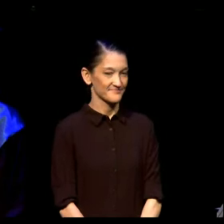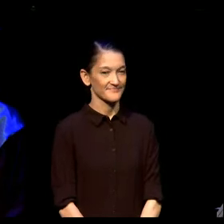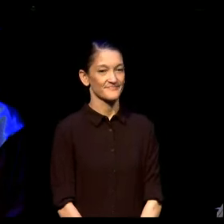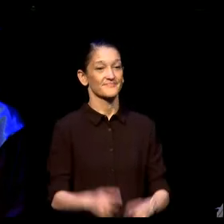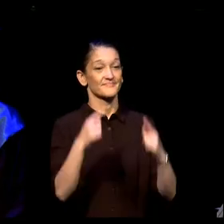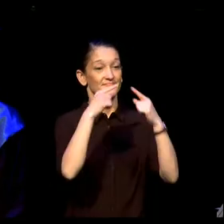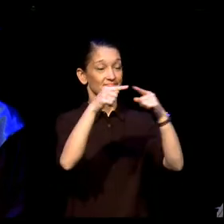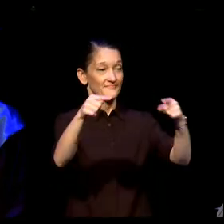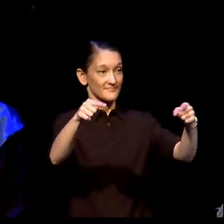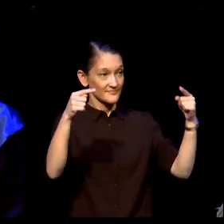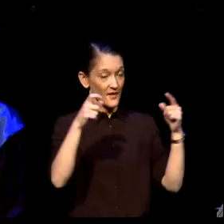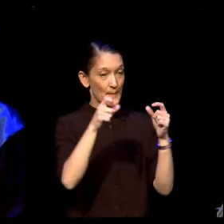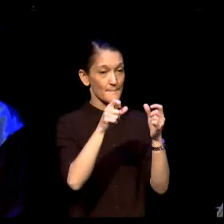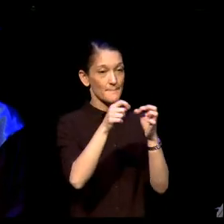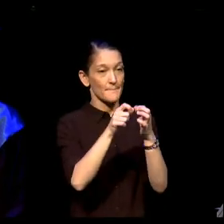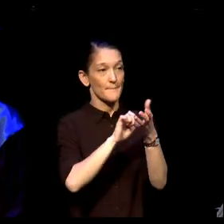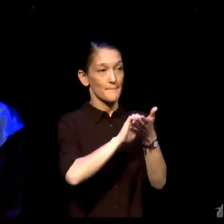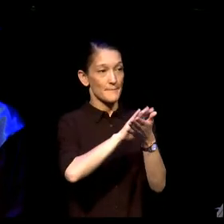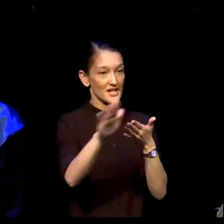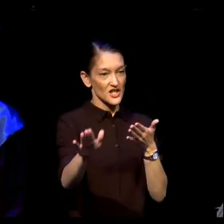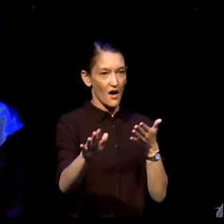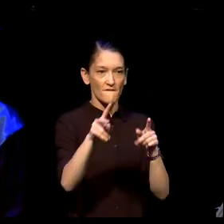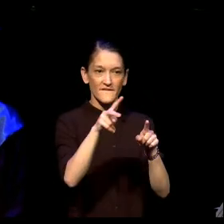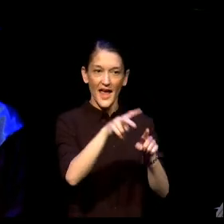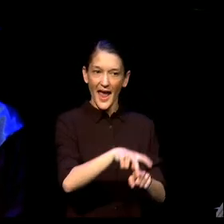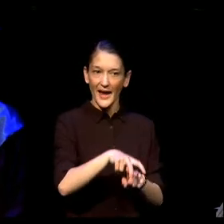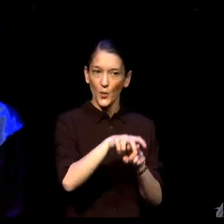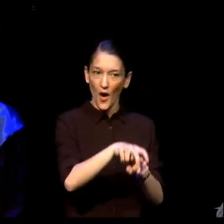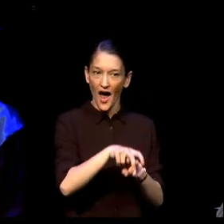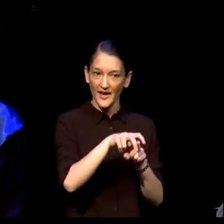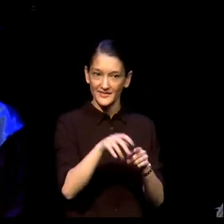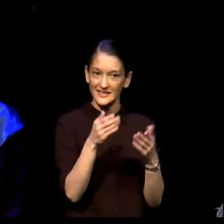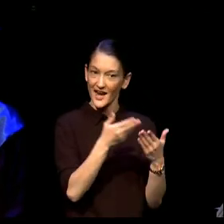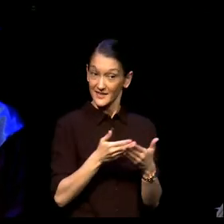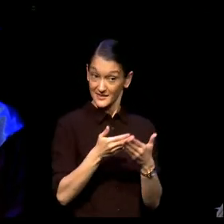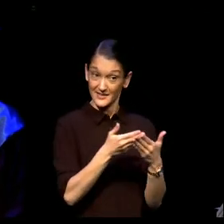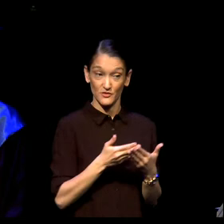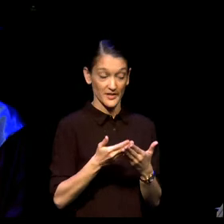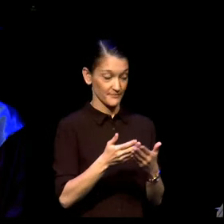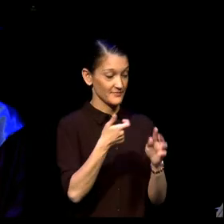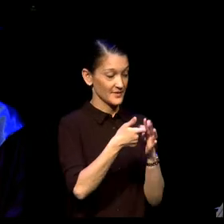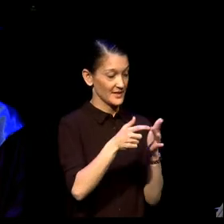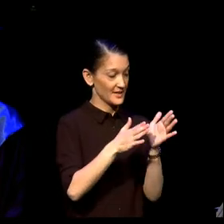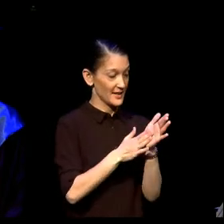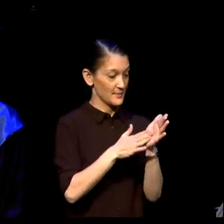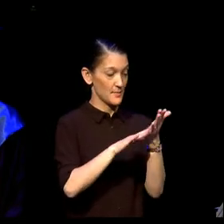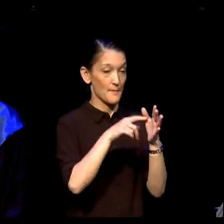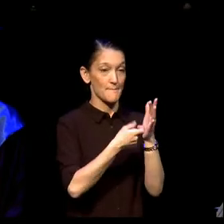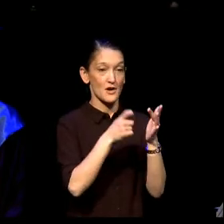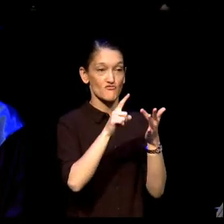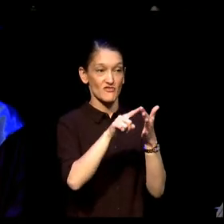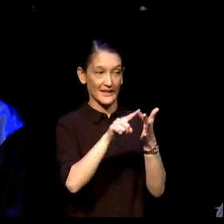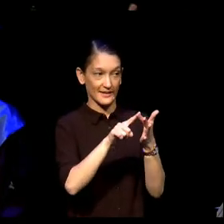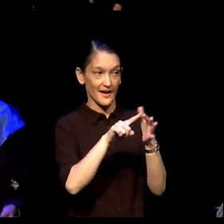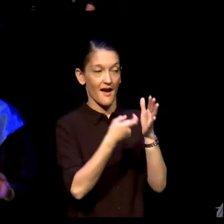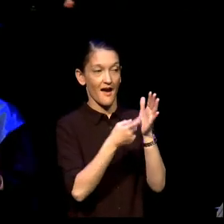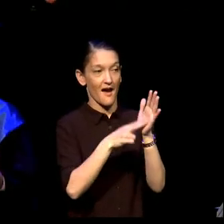The graduates for Bachelor of Equine Studies are Kim Marie Arnup.